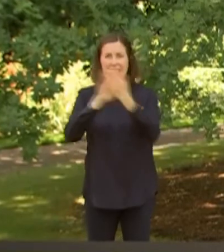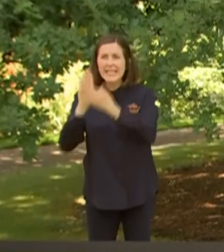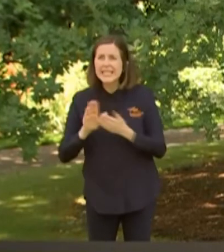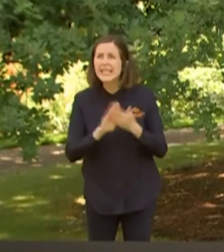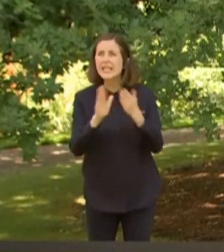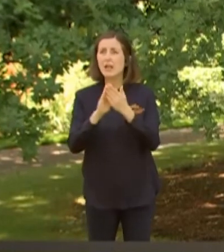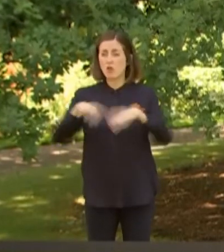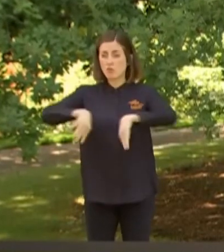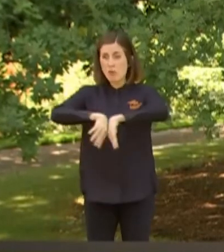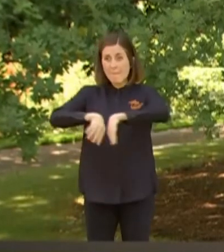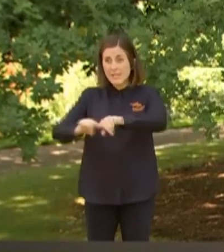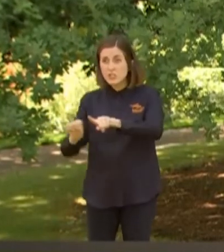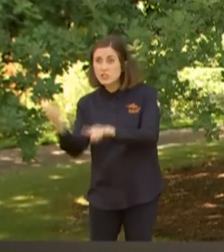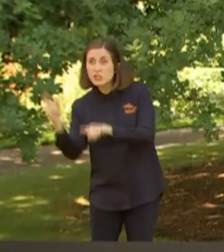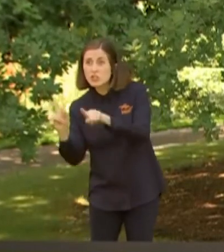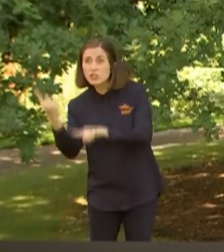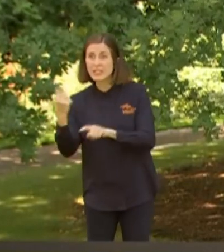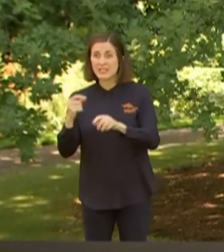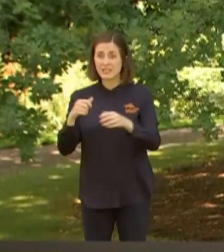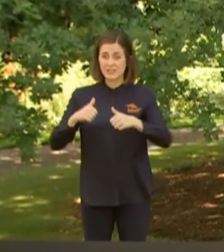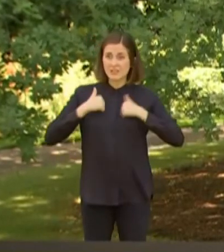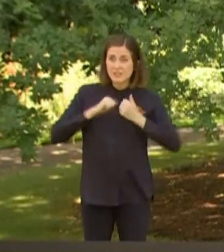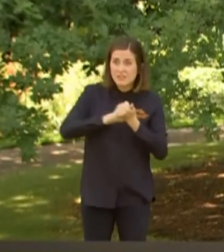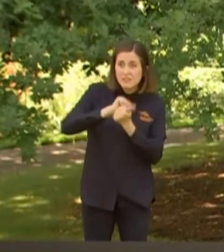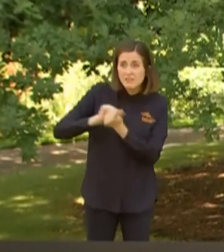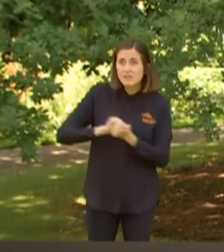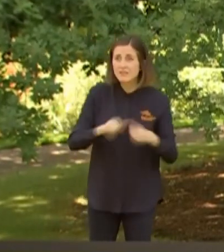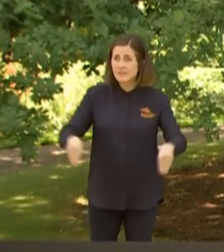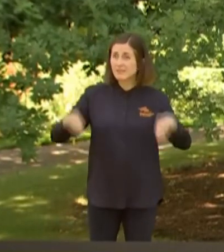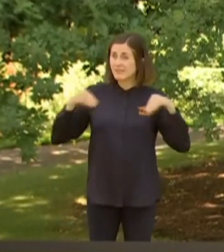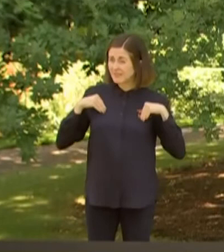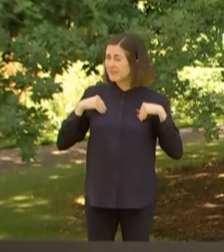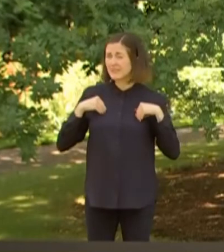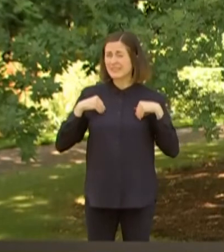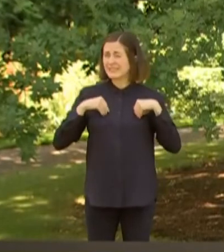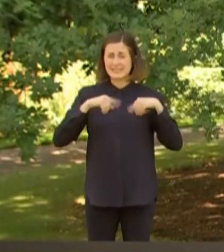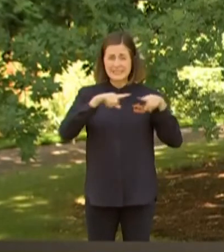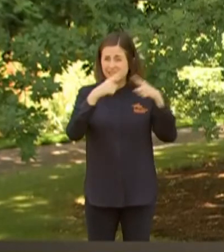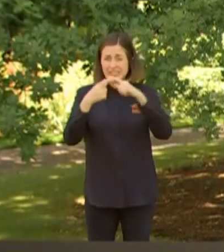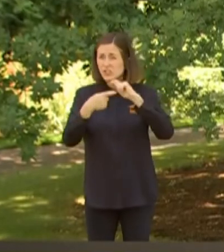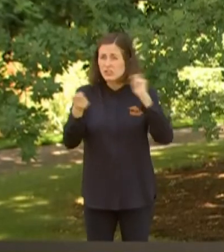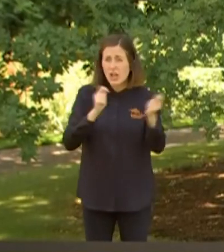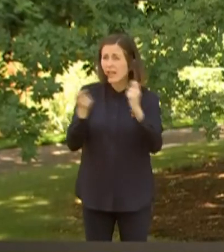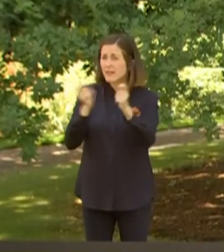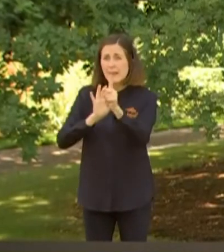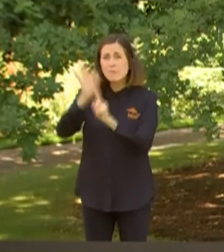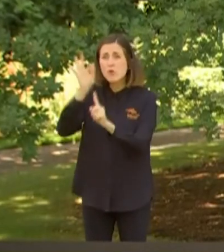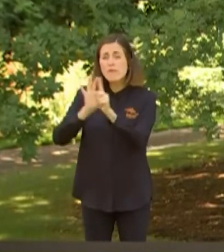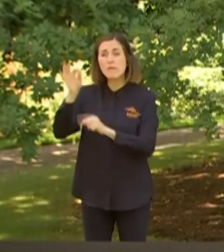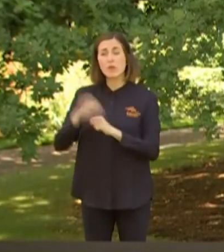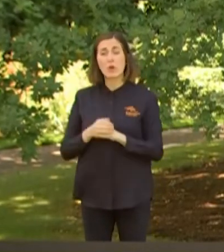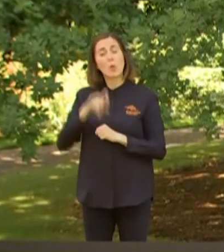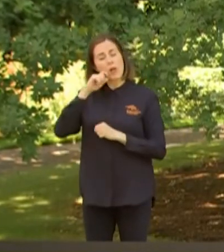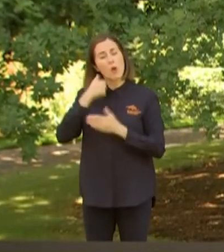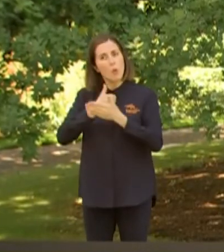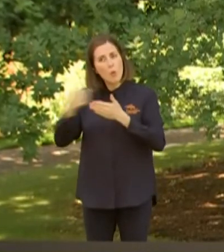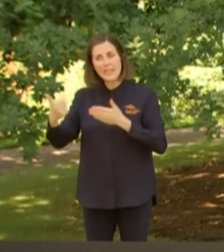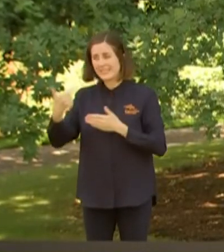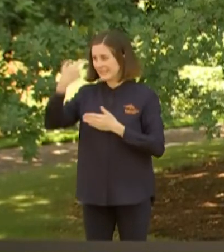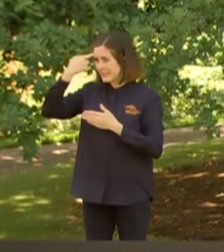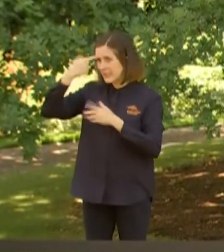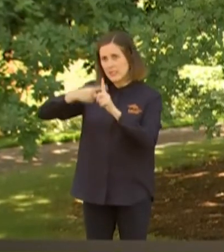linen, and staffing arrangements. All staff are still assertively screened on the way into hotels. That includes temperature testing